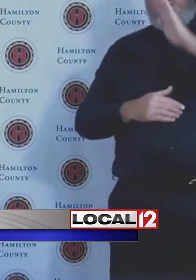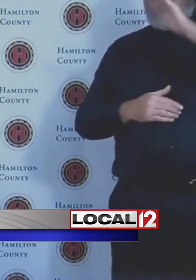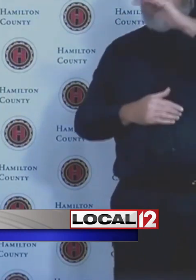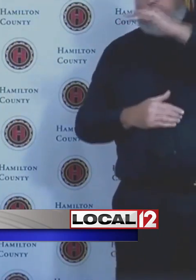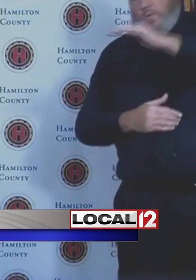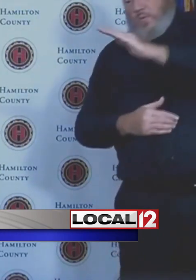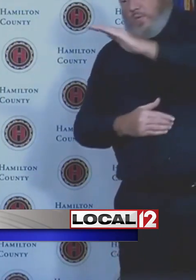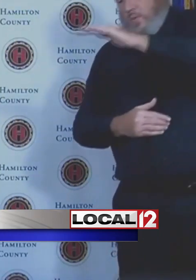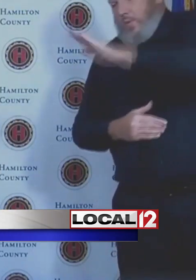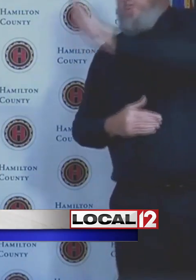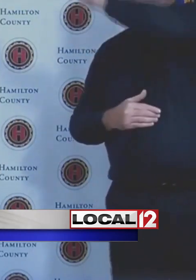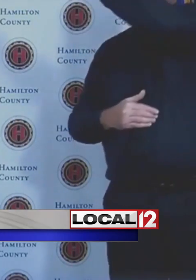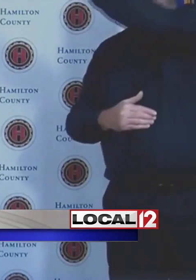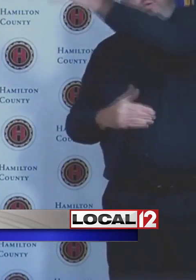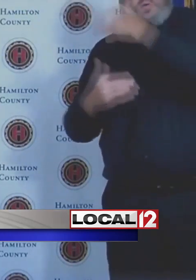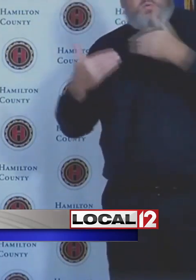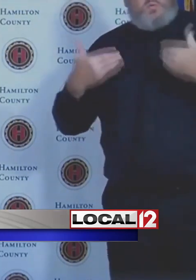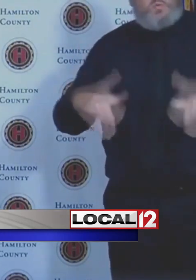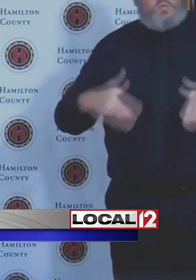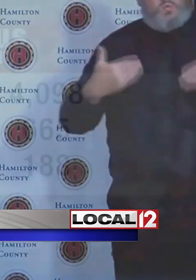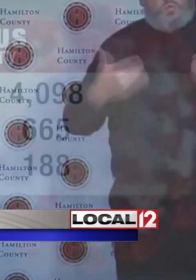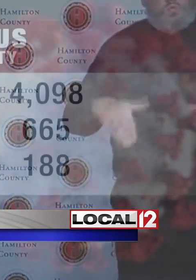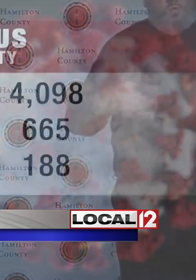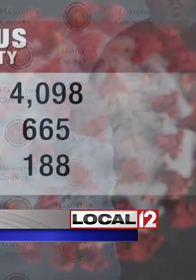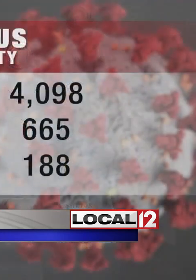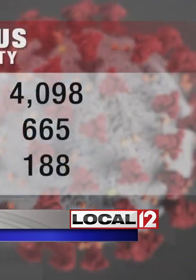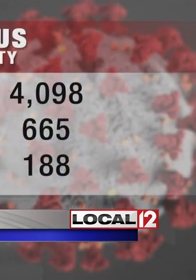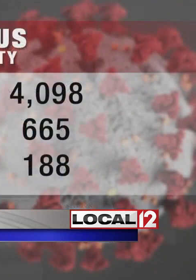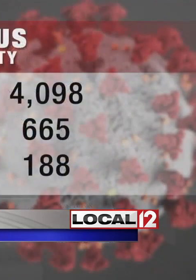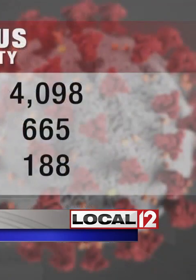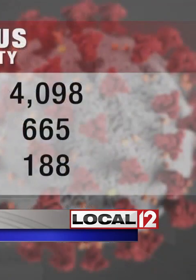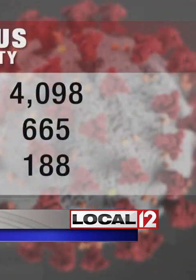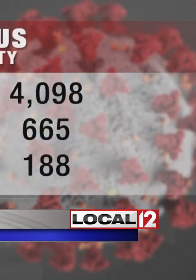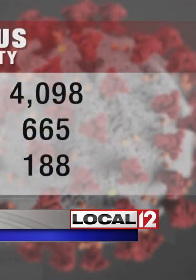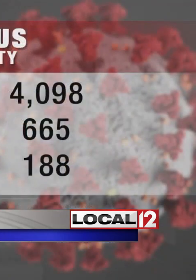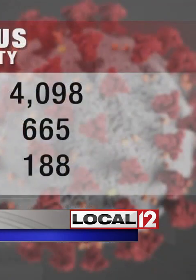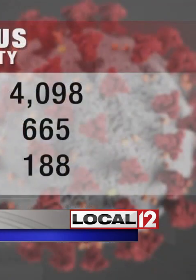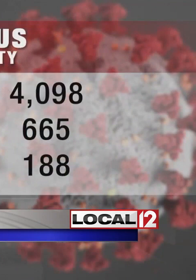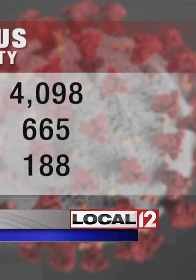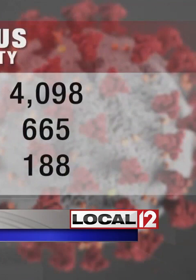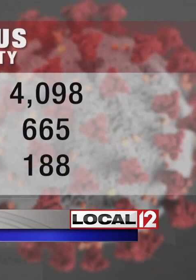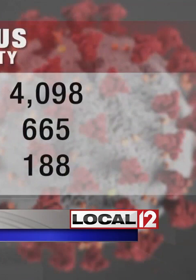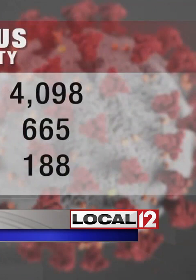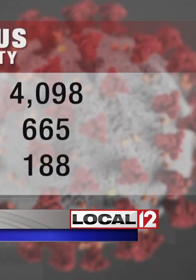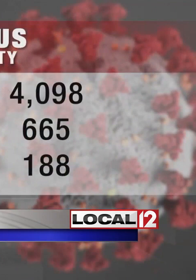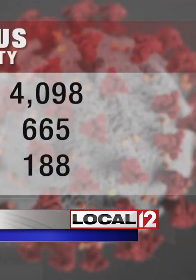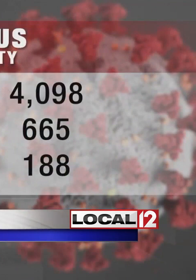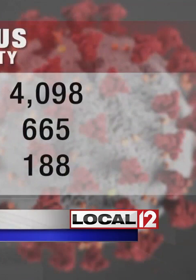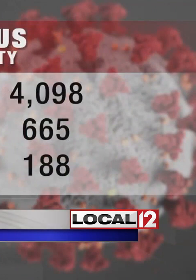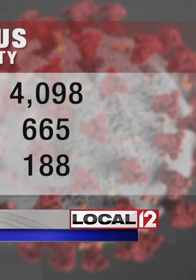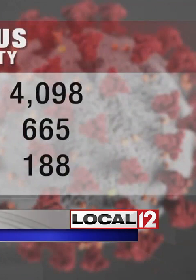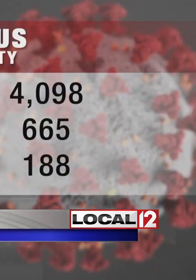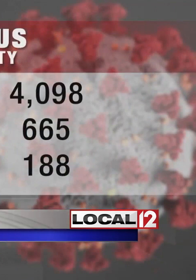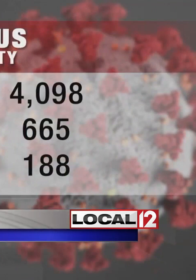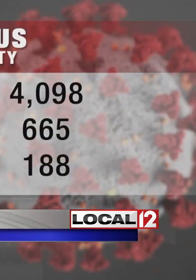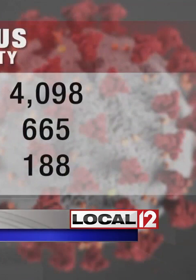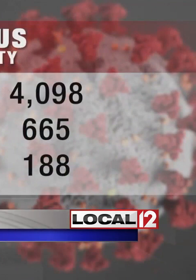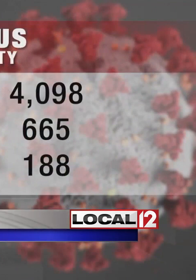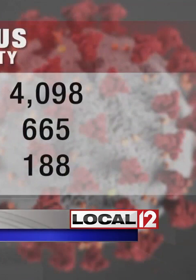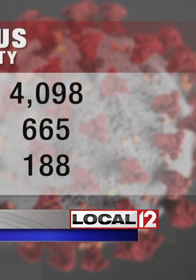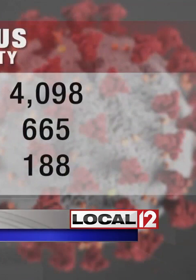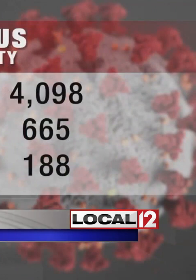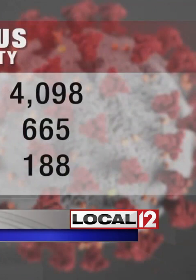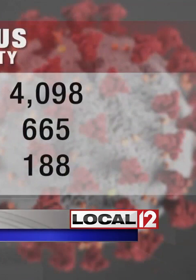today's Hamilton County coronavirus briefing. She laid out the numbers, 4,098 cases of coronavirus, 665